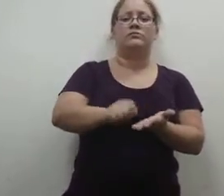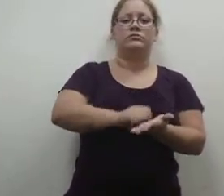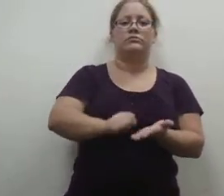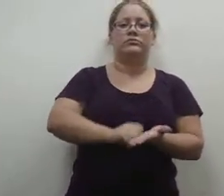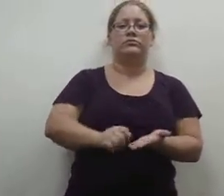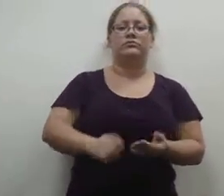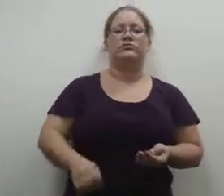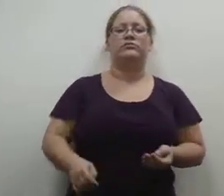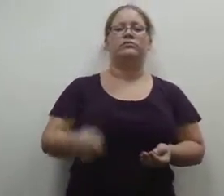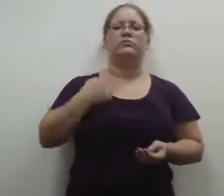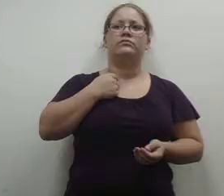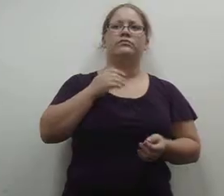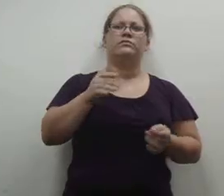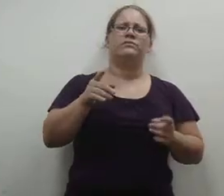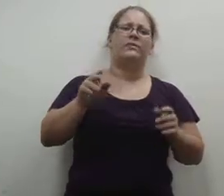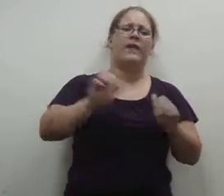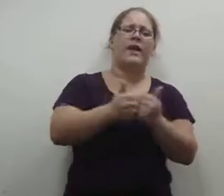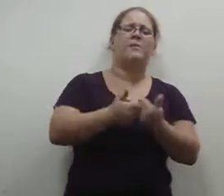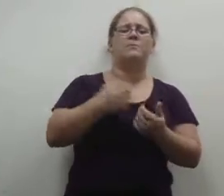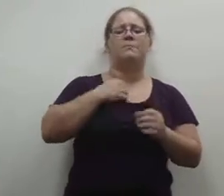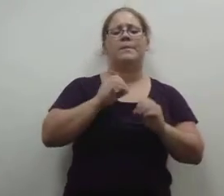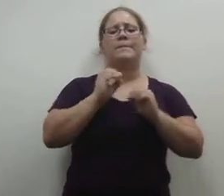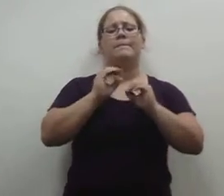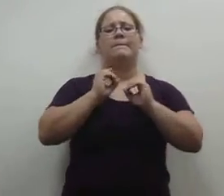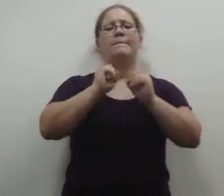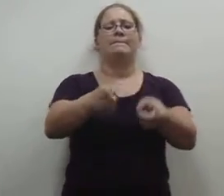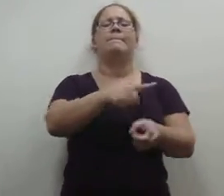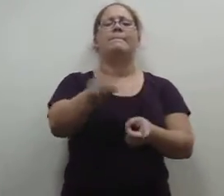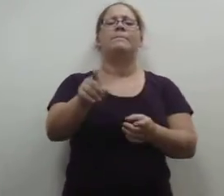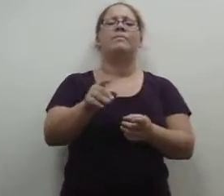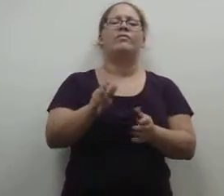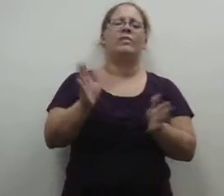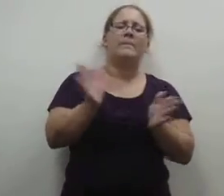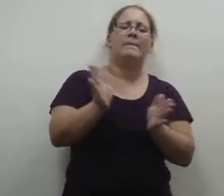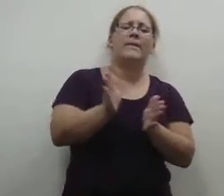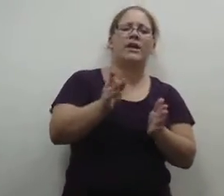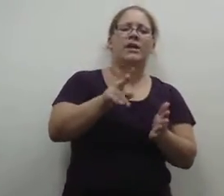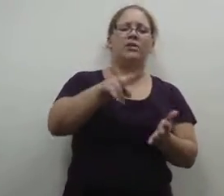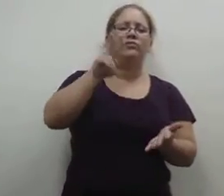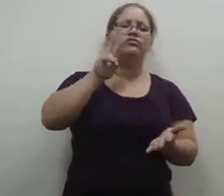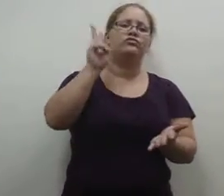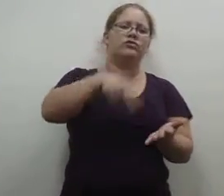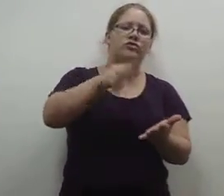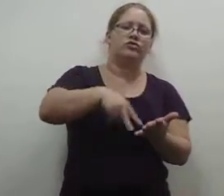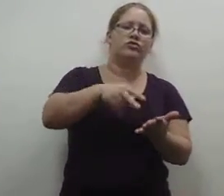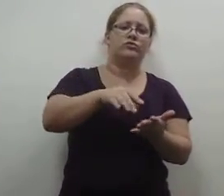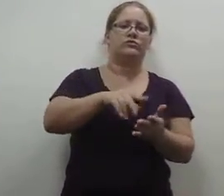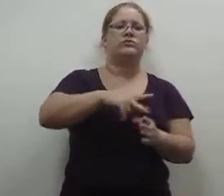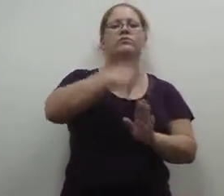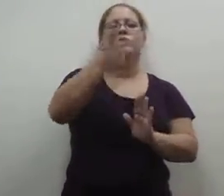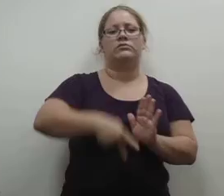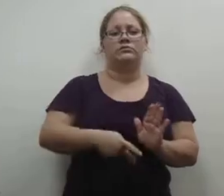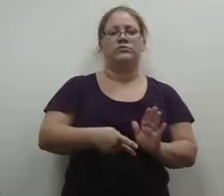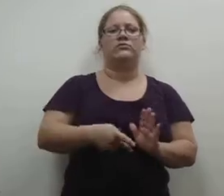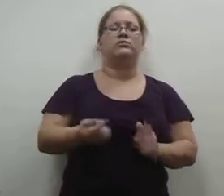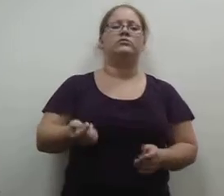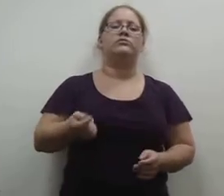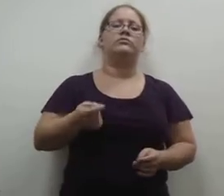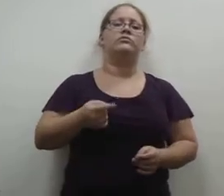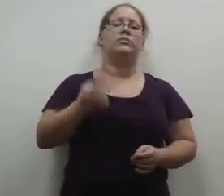some mini research projects. And one of these research projects is to have students read something from our textbook, our